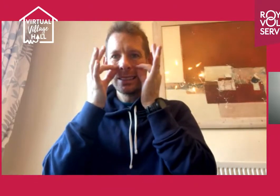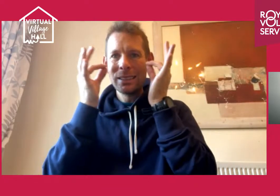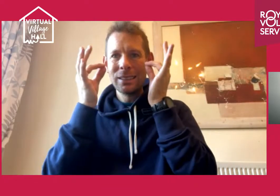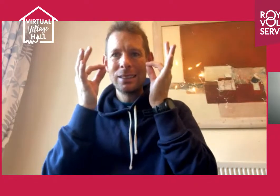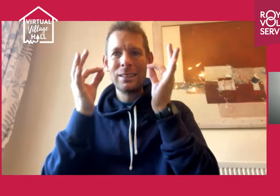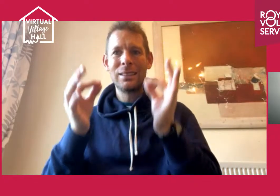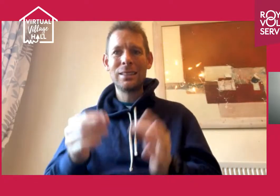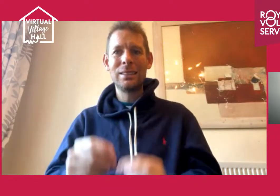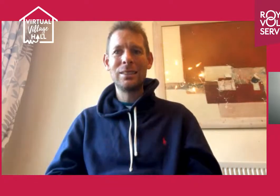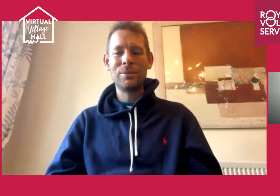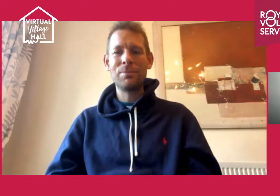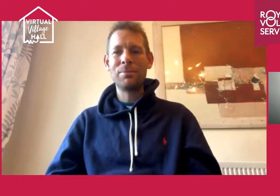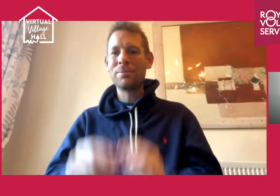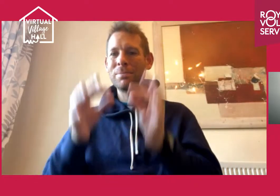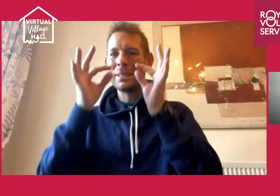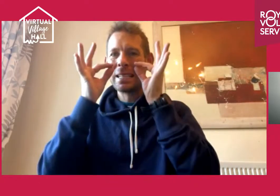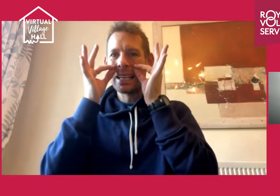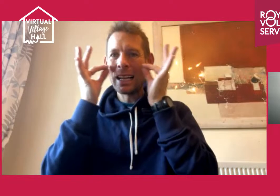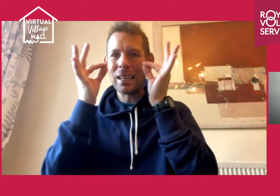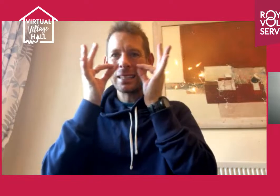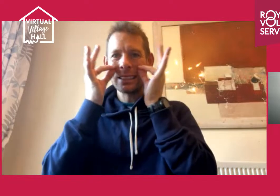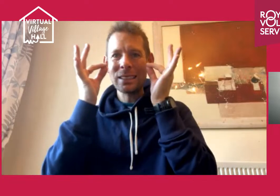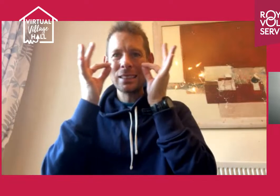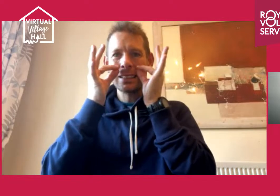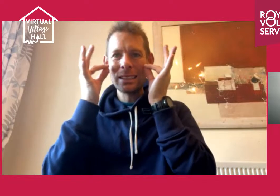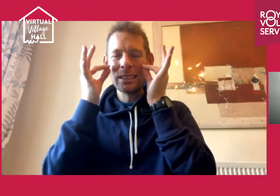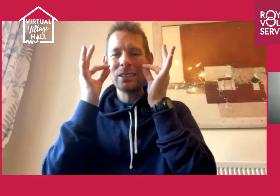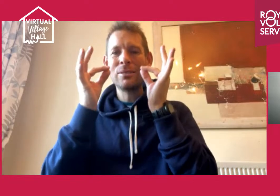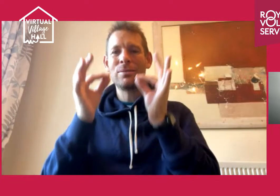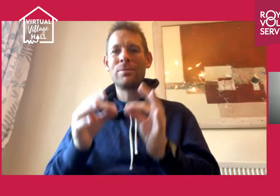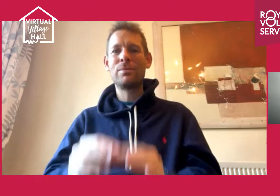like this, which is more the whiskers, cat.